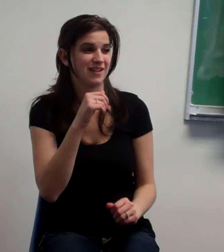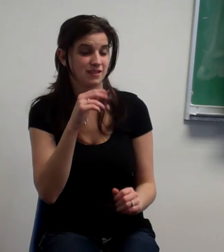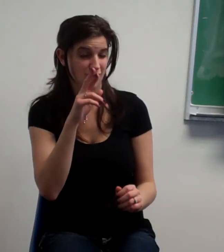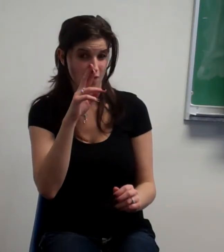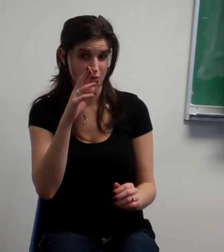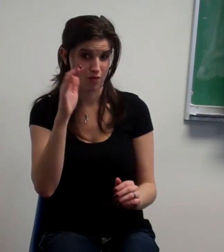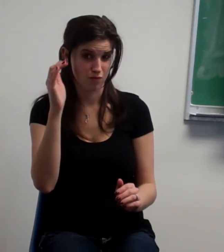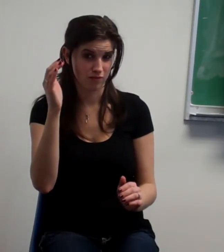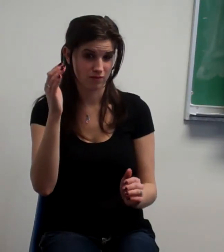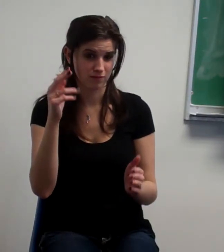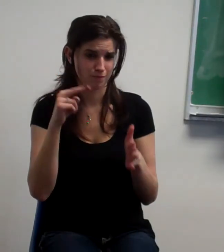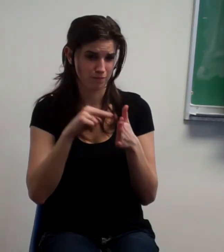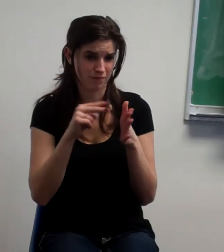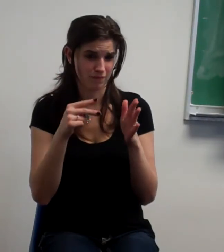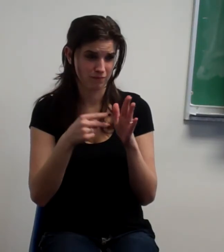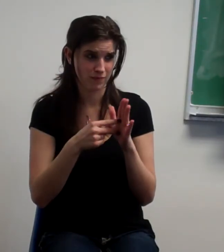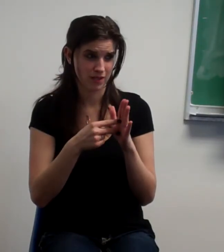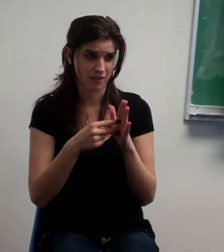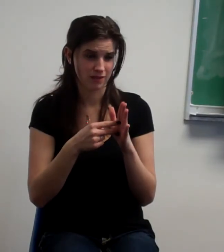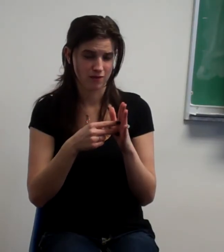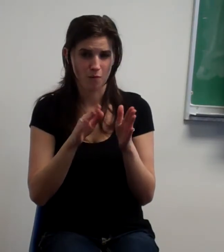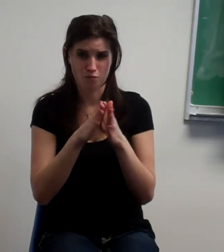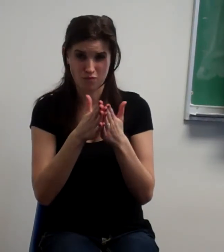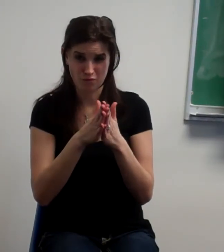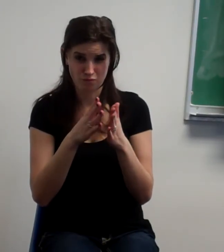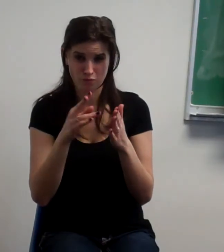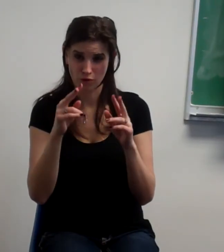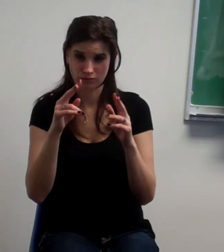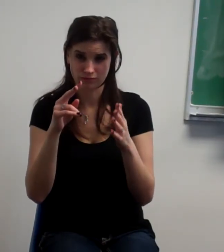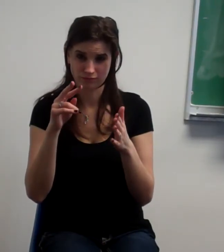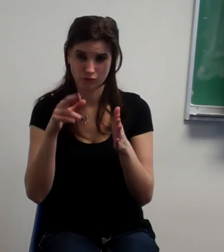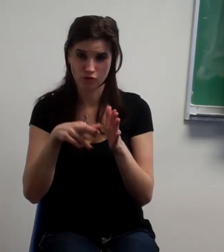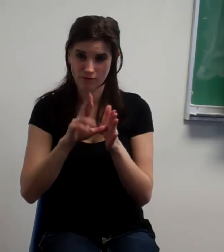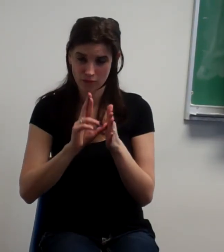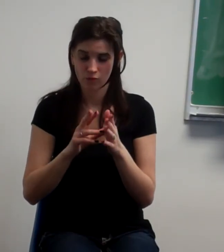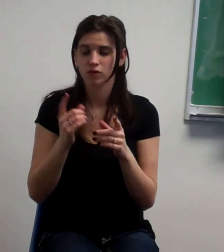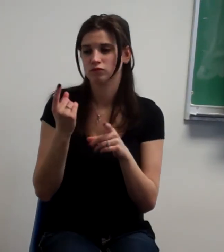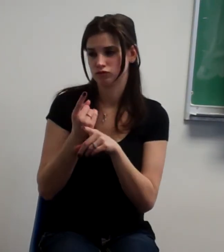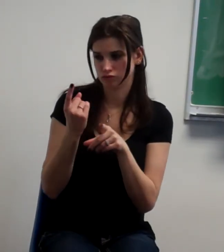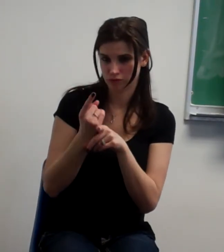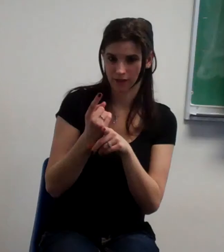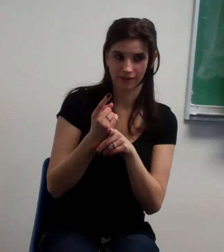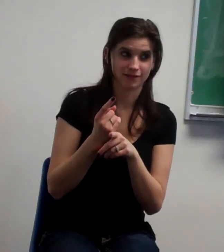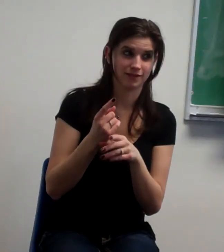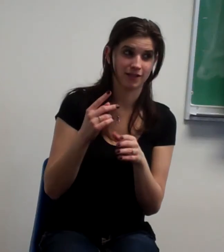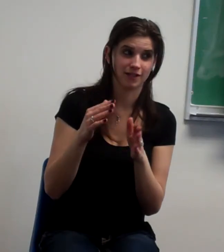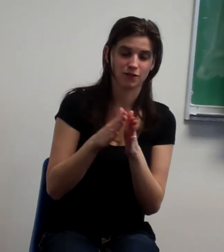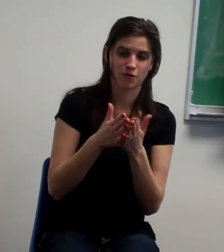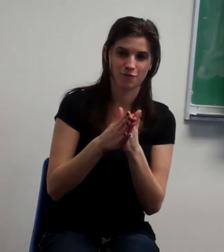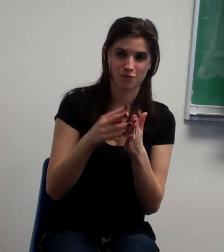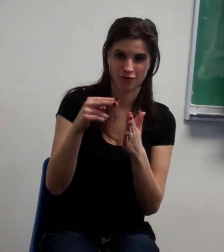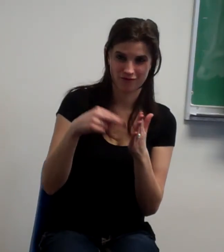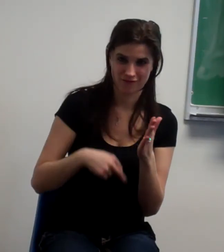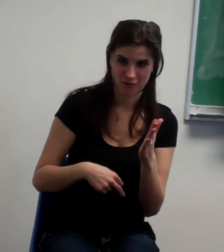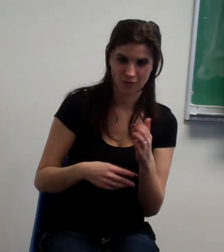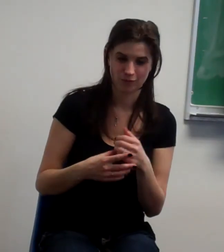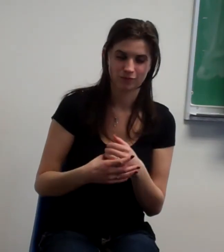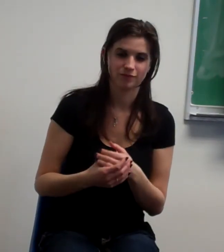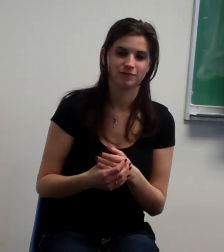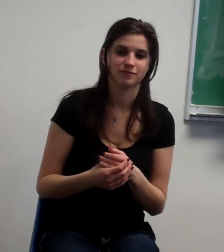It's a book review in a sense, right? If you've ever, one of the best ways, and don't let my secret out here, if you really want a cheat sheet and you didn't